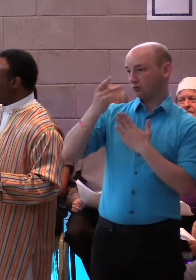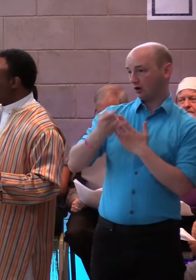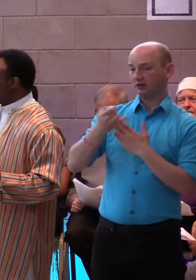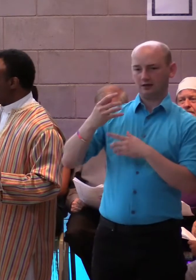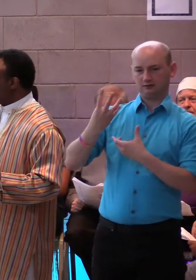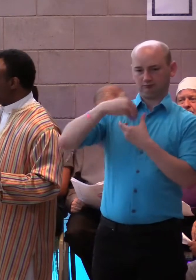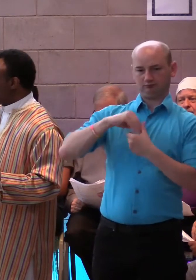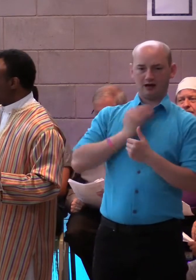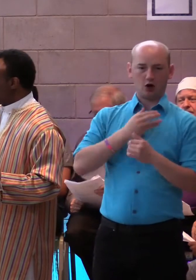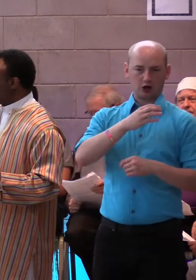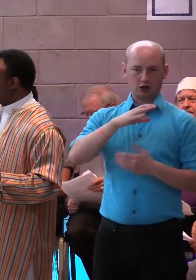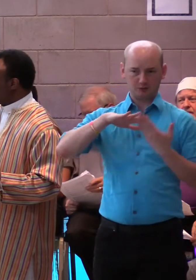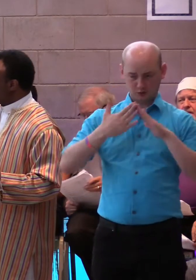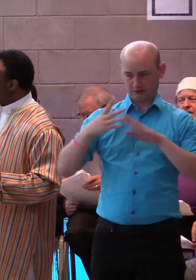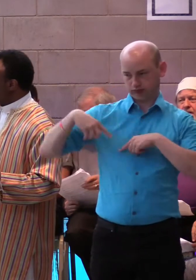in